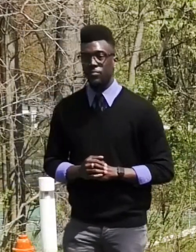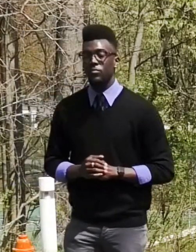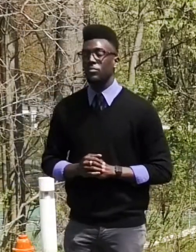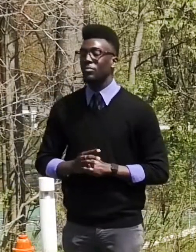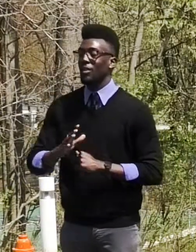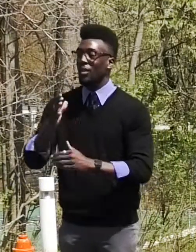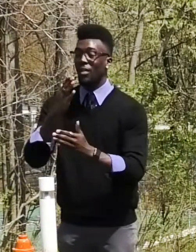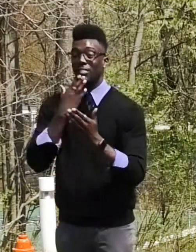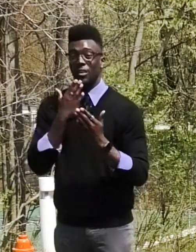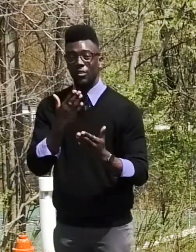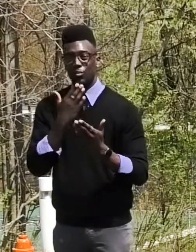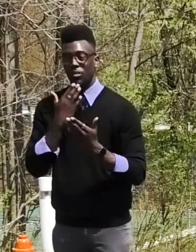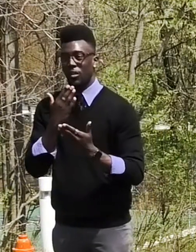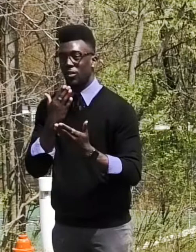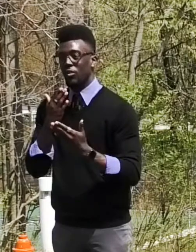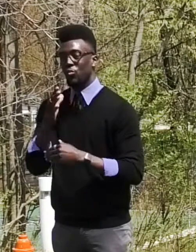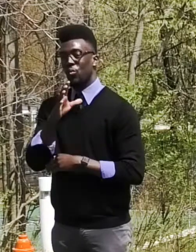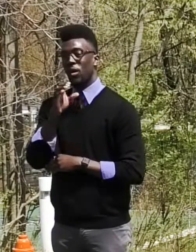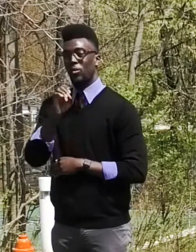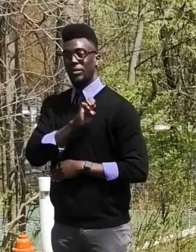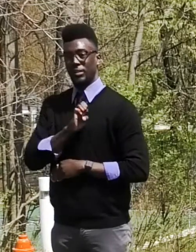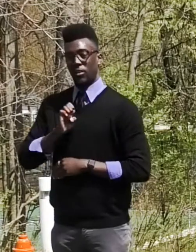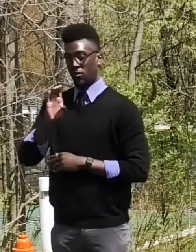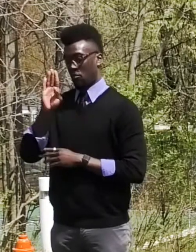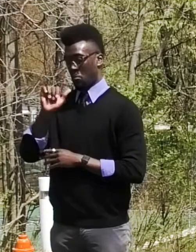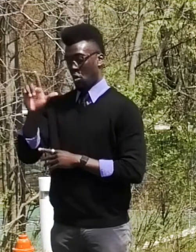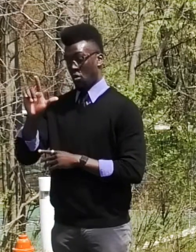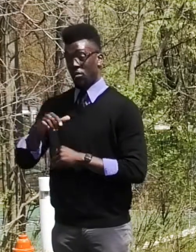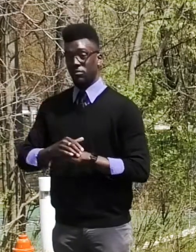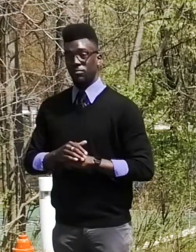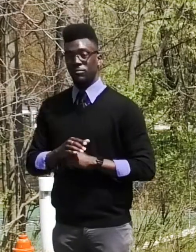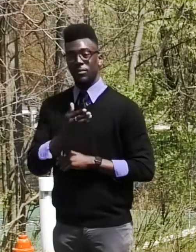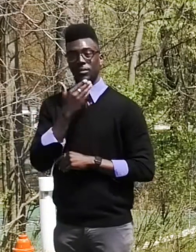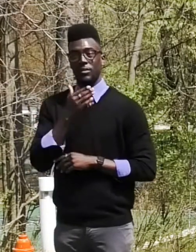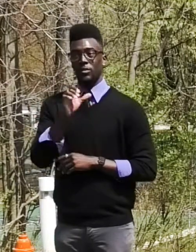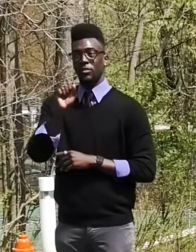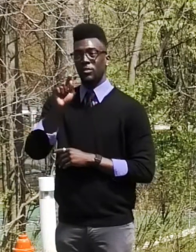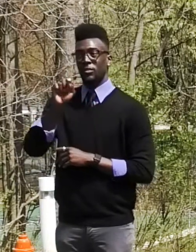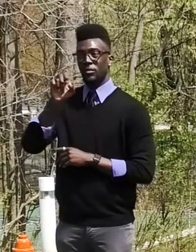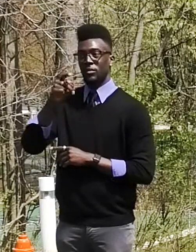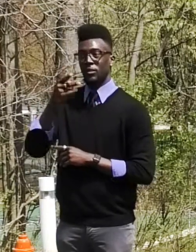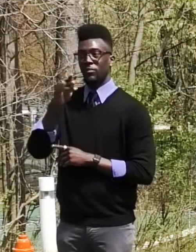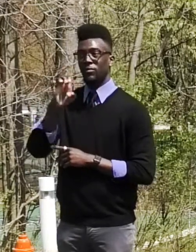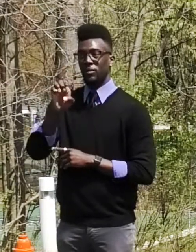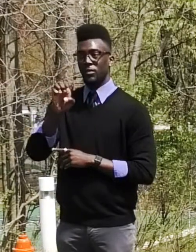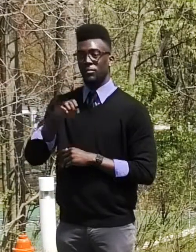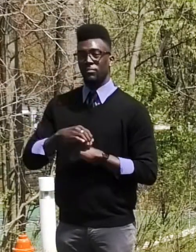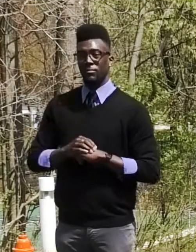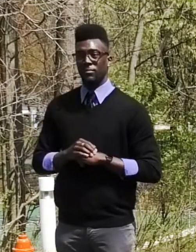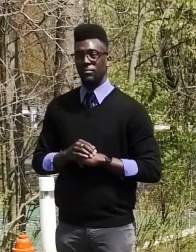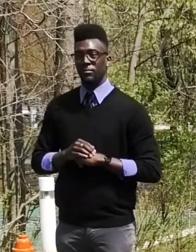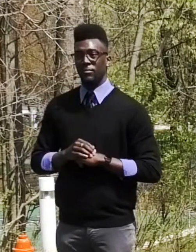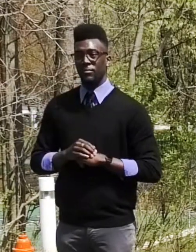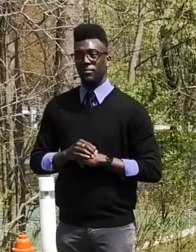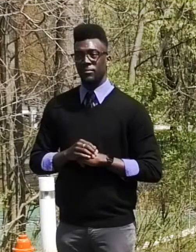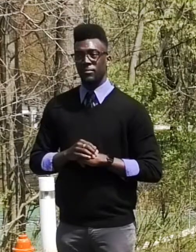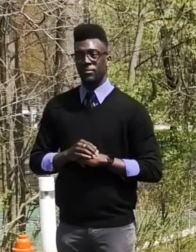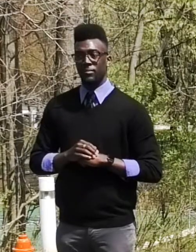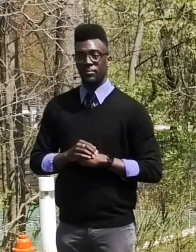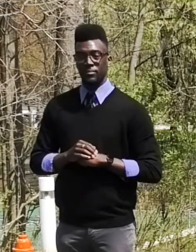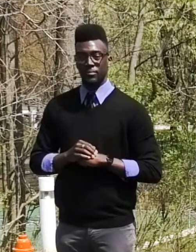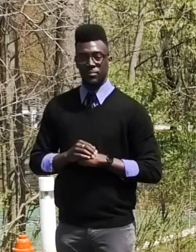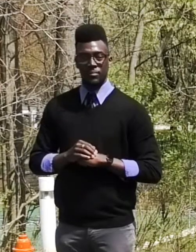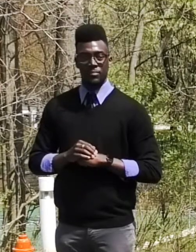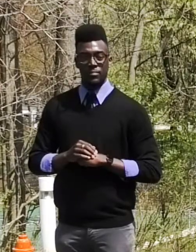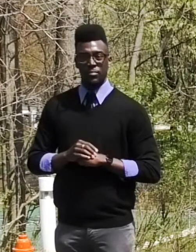Thank you. Thank you, County Executive Ball and Stephanie. Can you hear me? No, don't mess with it. Yeah. This one. Yeah,